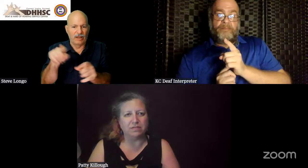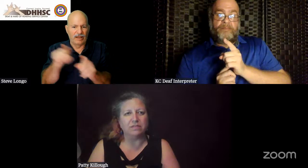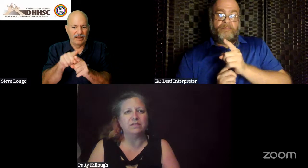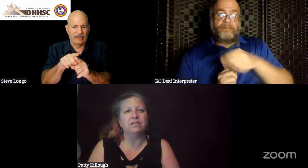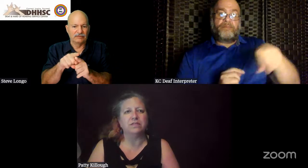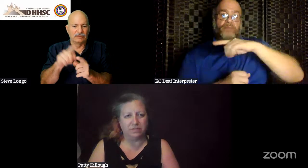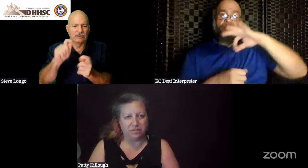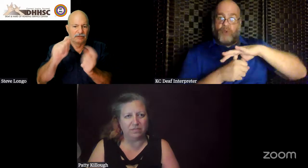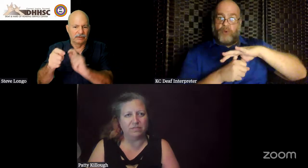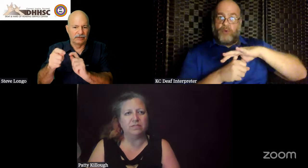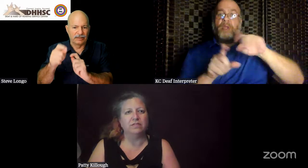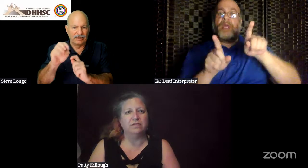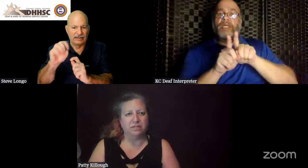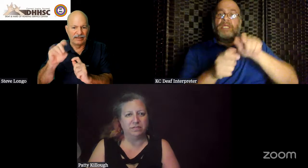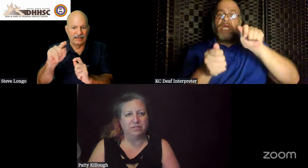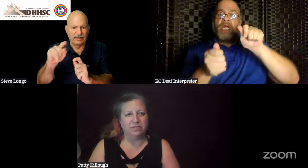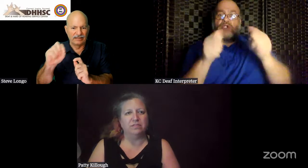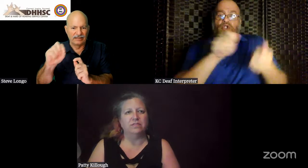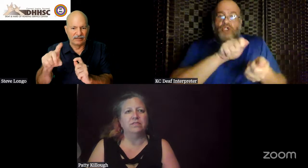minutes.